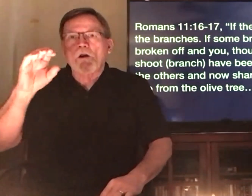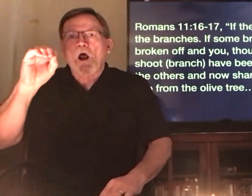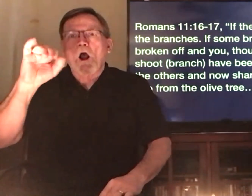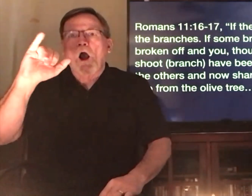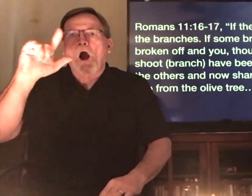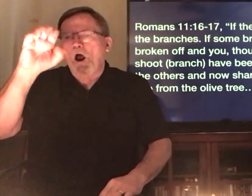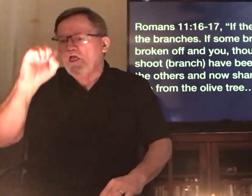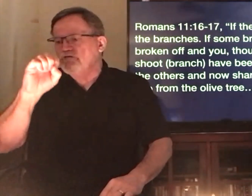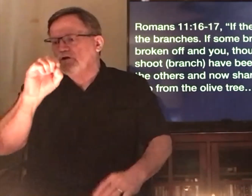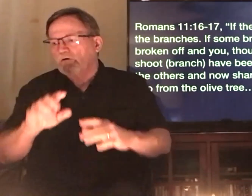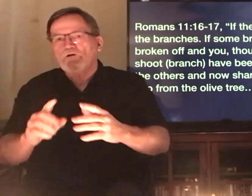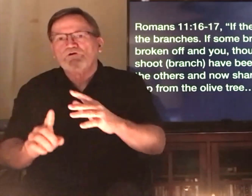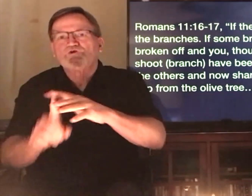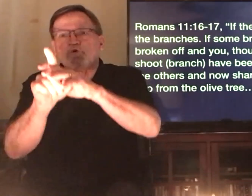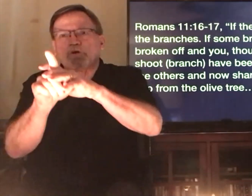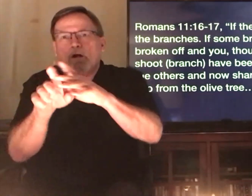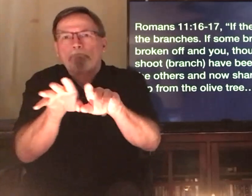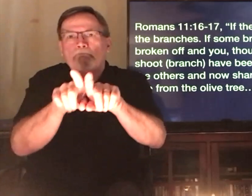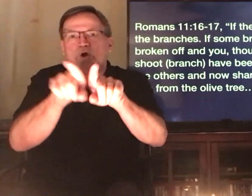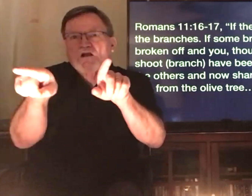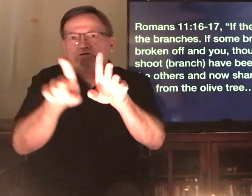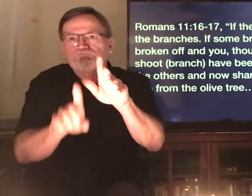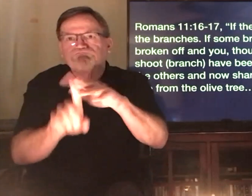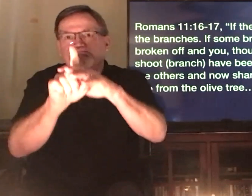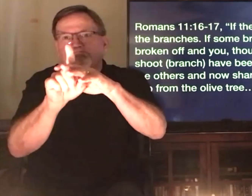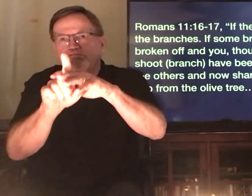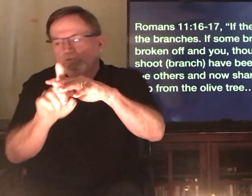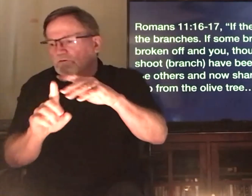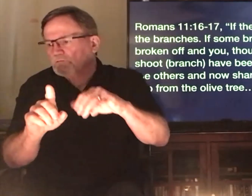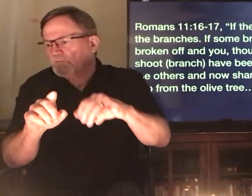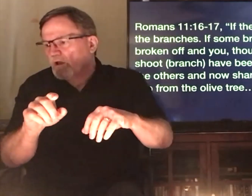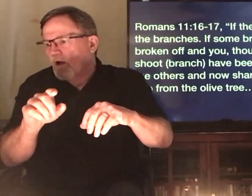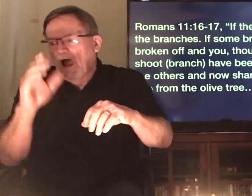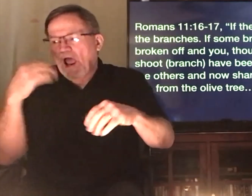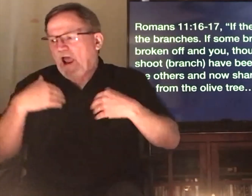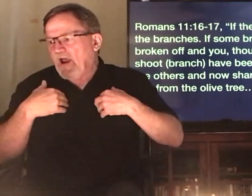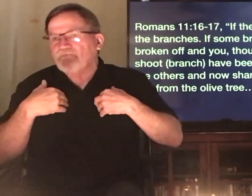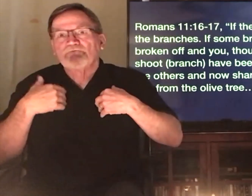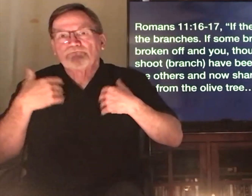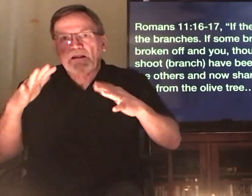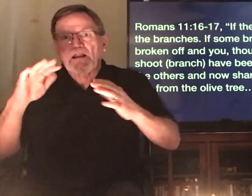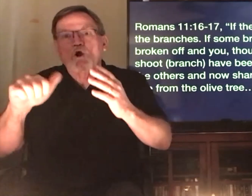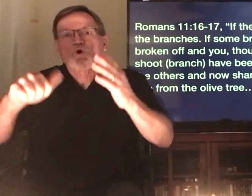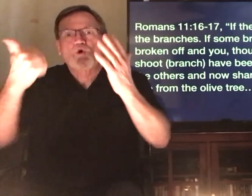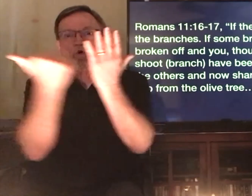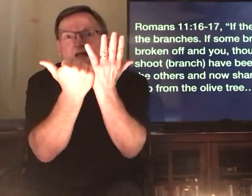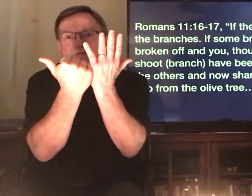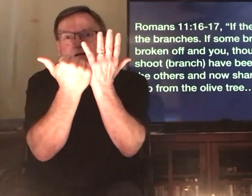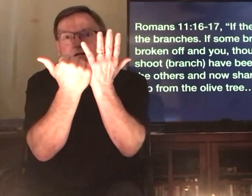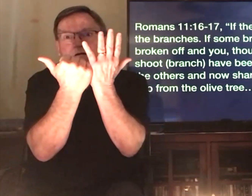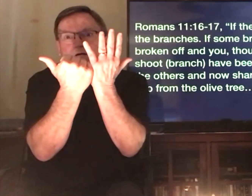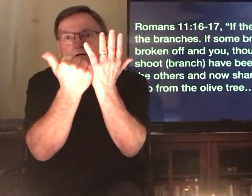And all eyes will look to Yeshua. I can't wait. Okay, John 10, verse